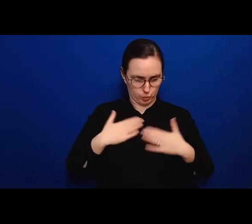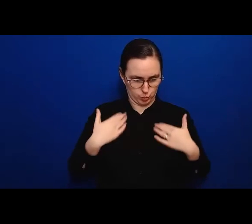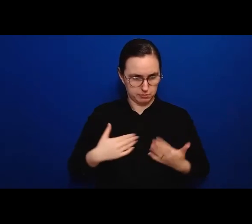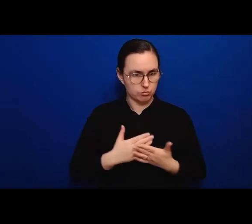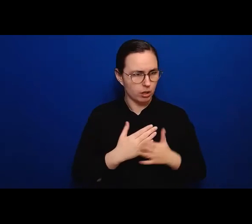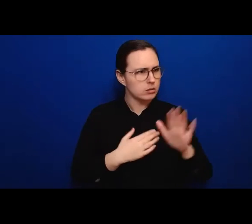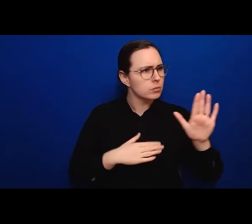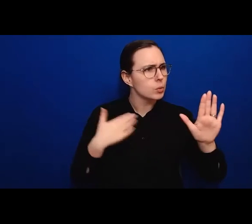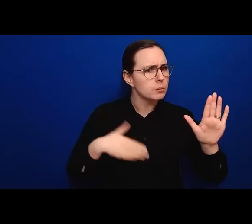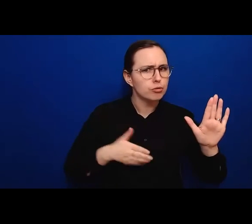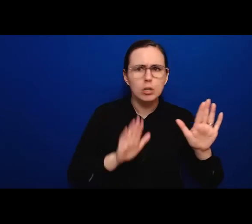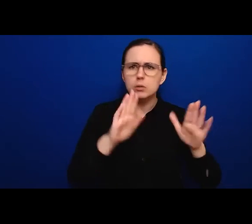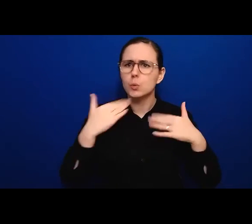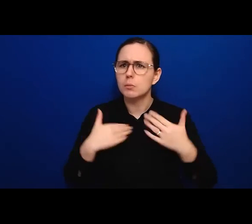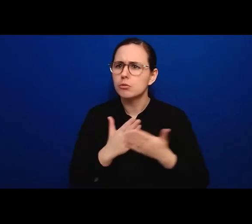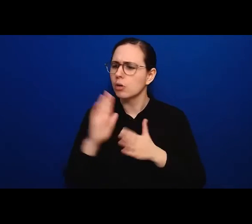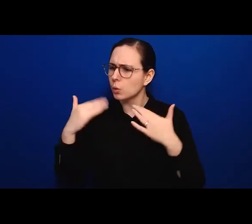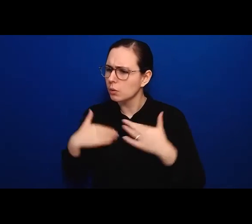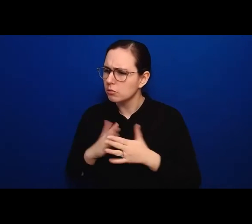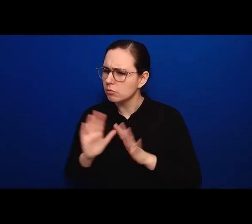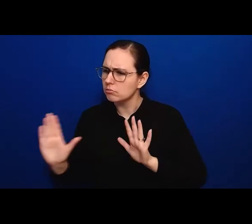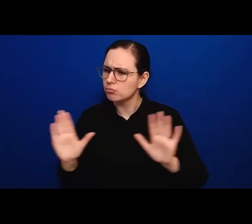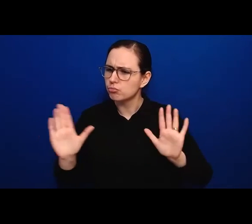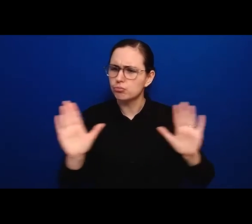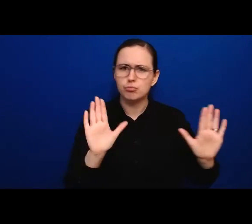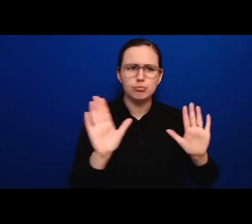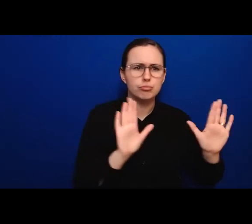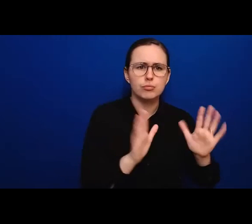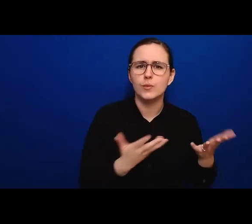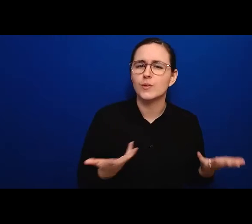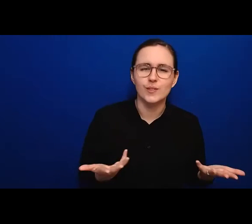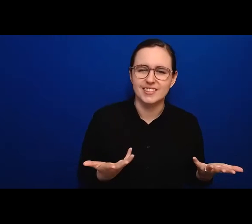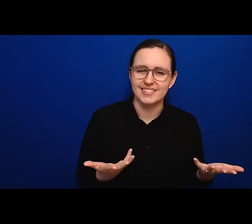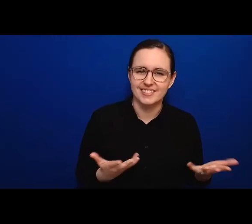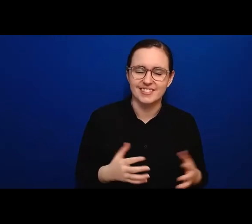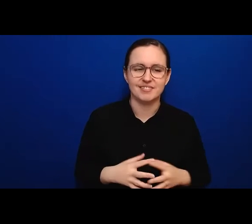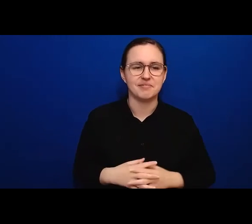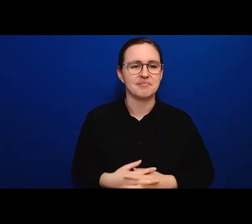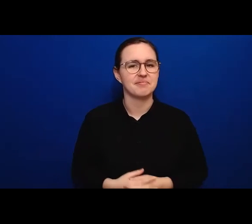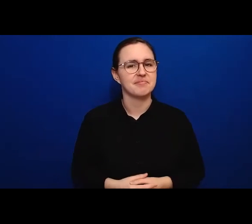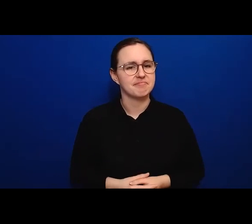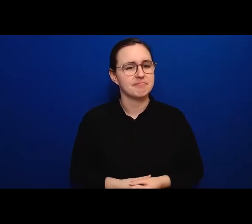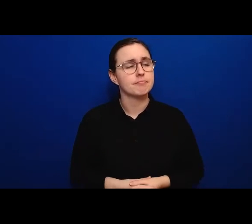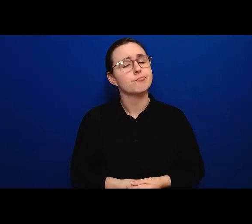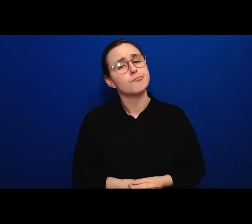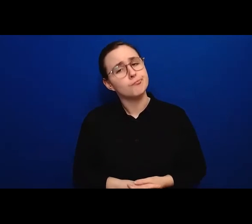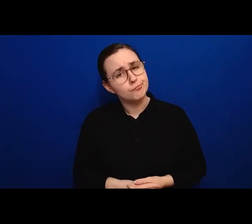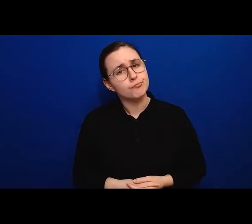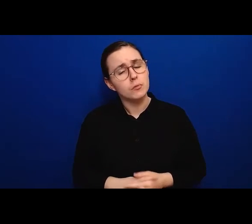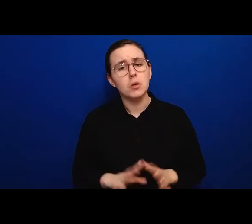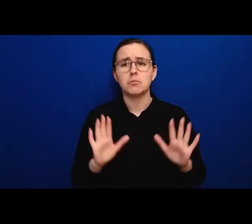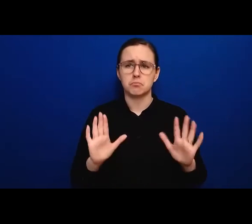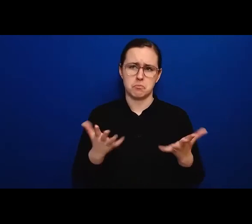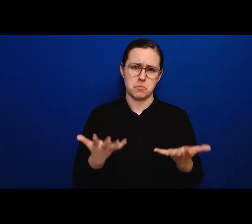teamwork. So in order to finish off, I think what I would like to convey, what I'd like to